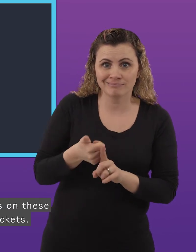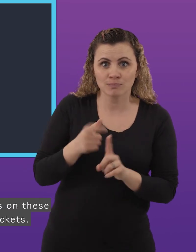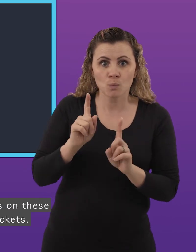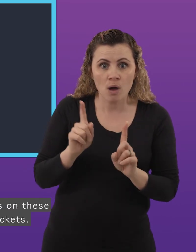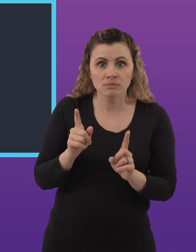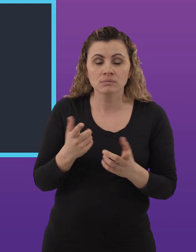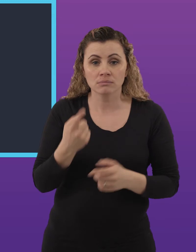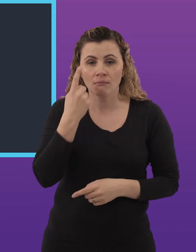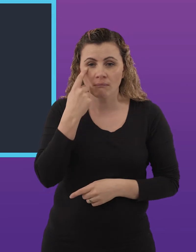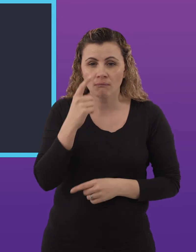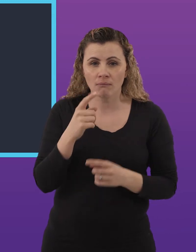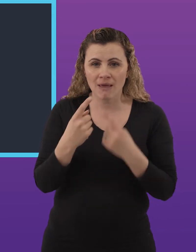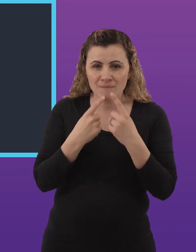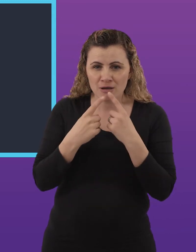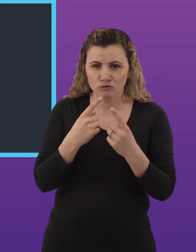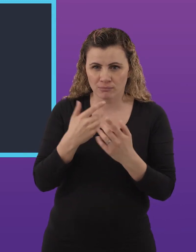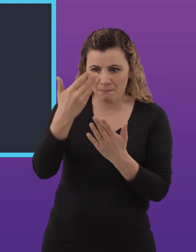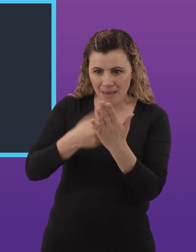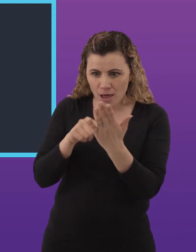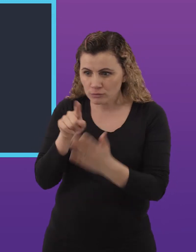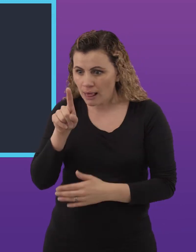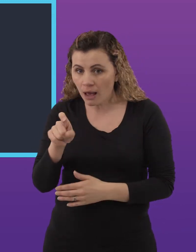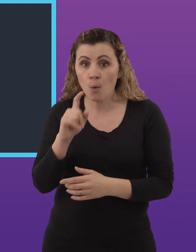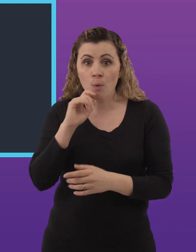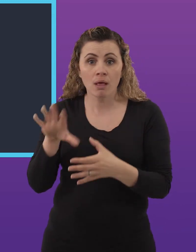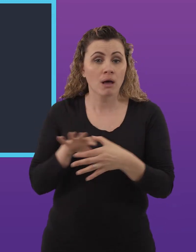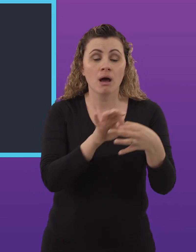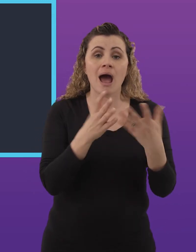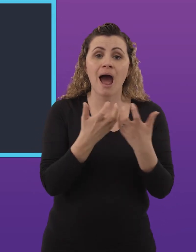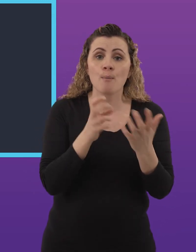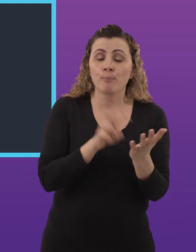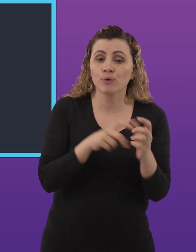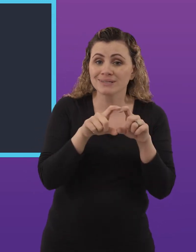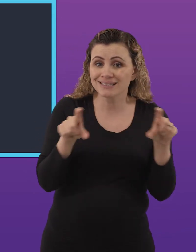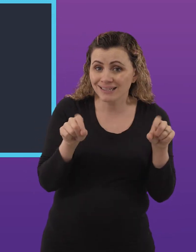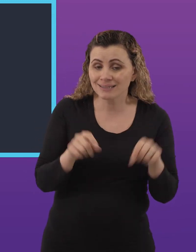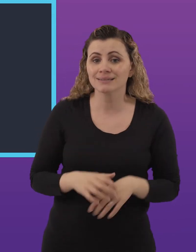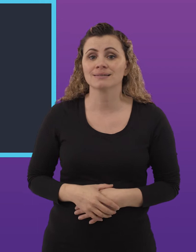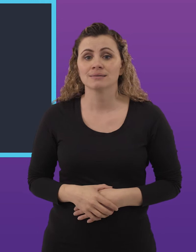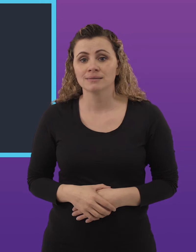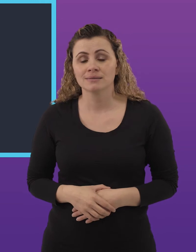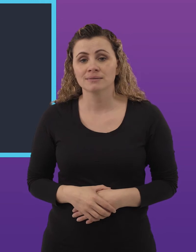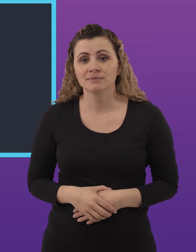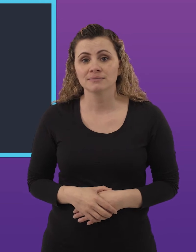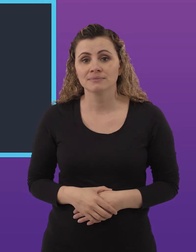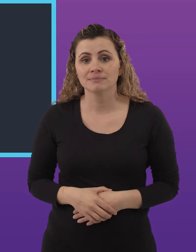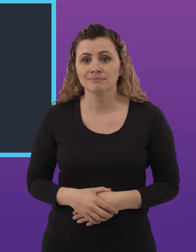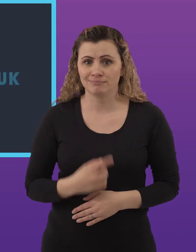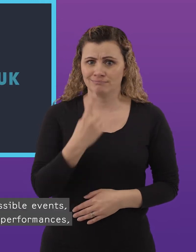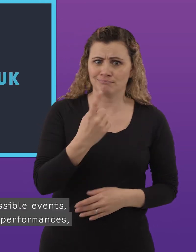to